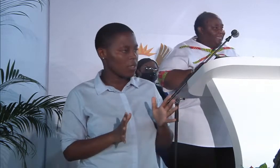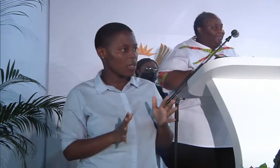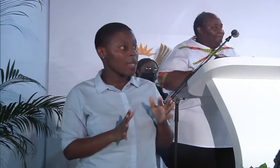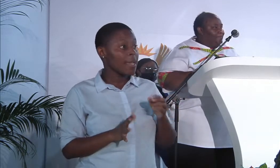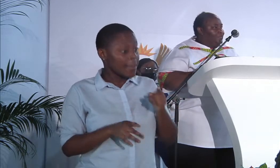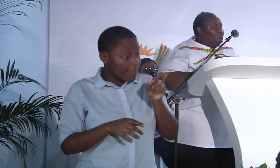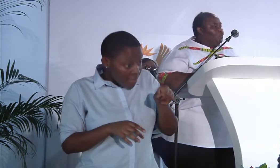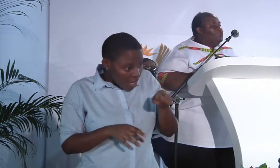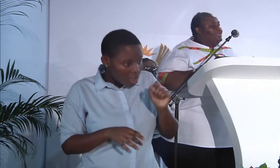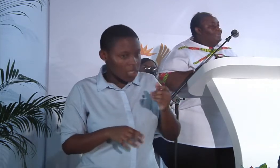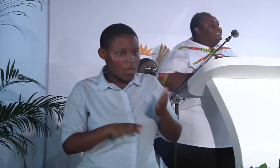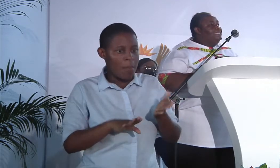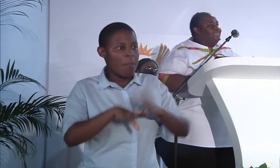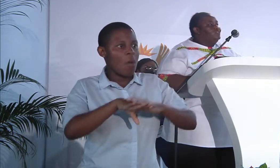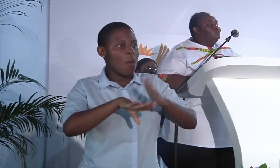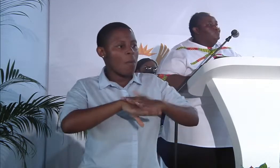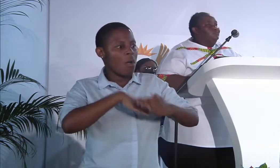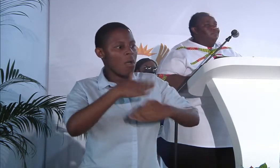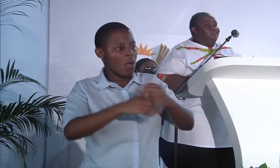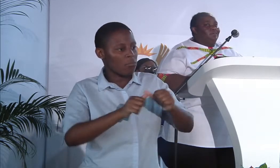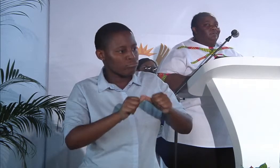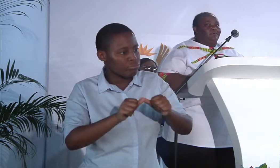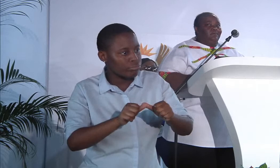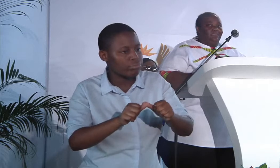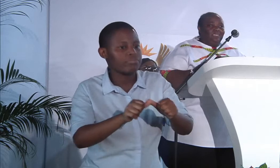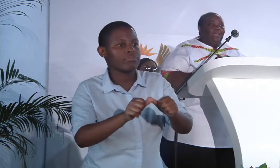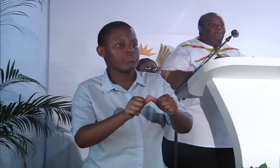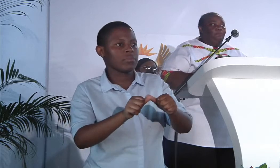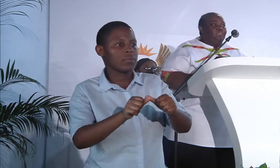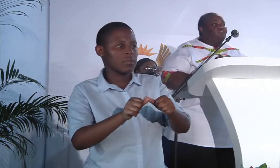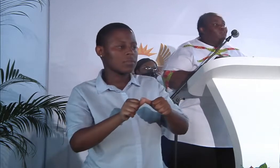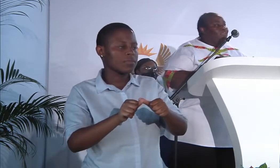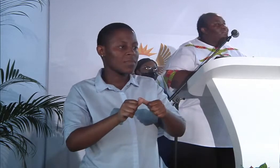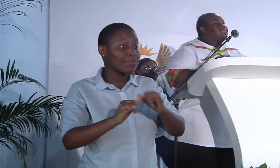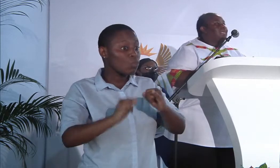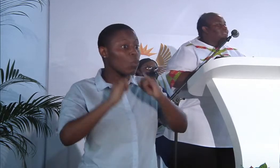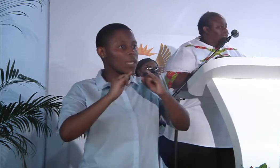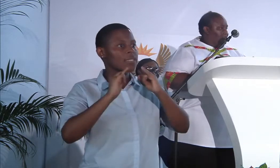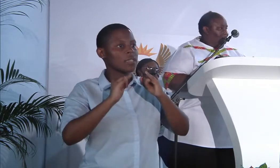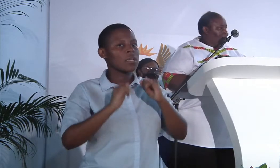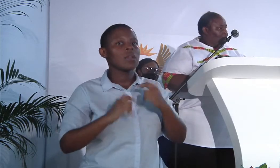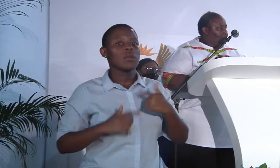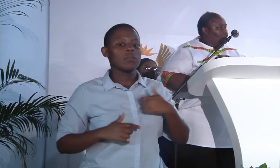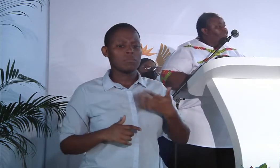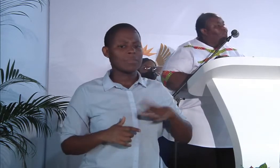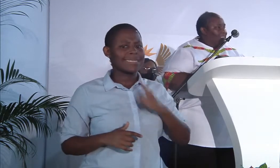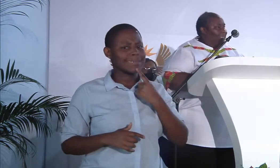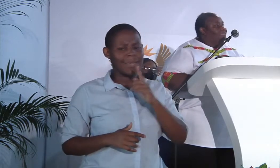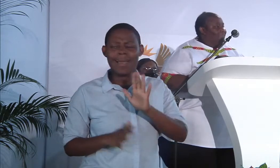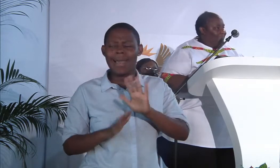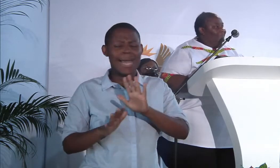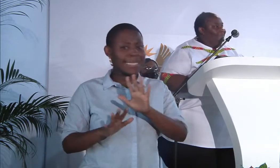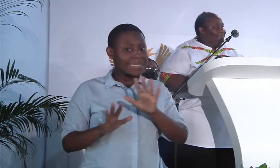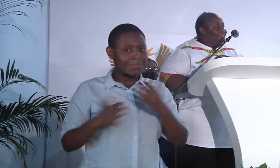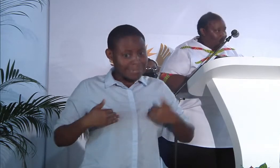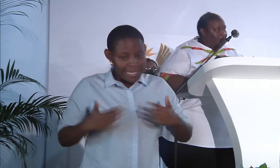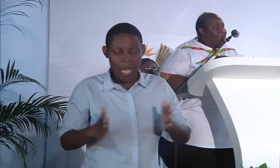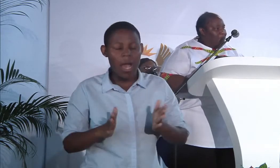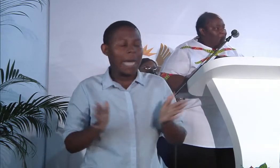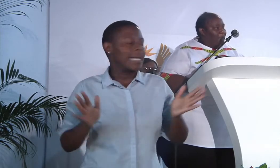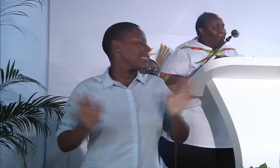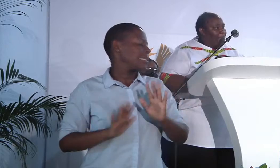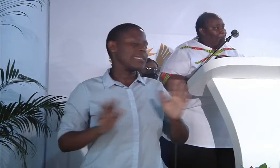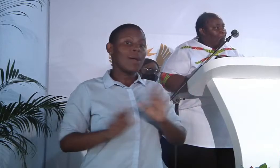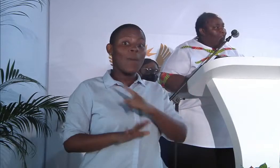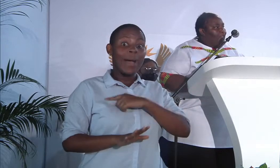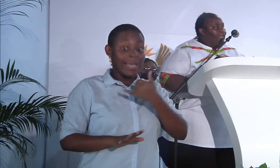there. So we really need to tell people that don't even start it, because once you start, it's going to be a